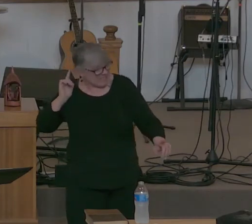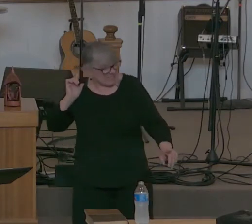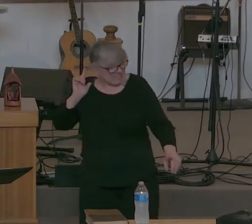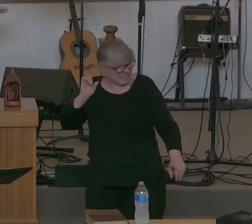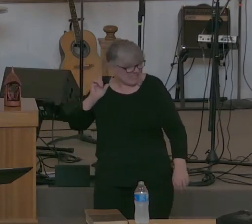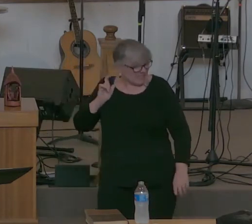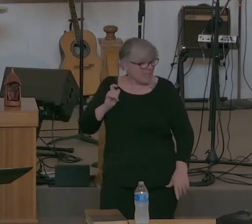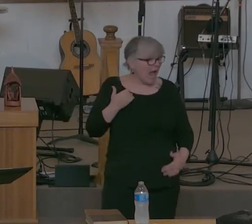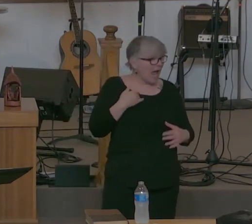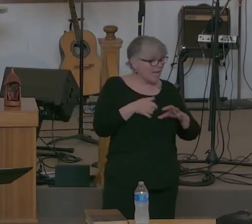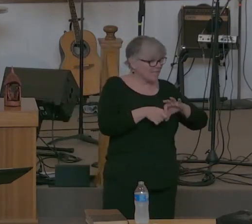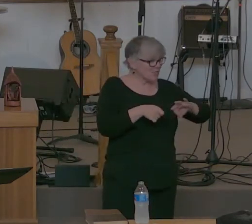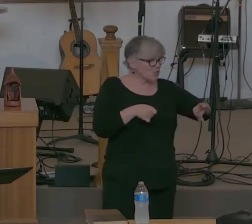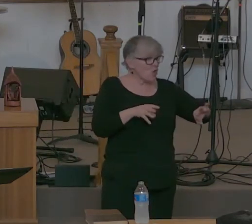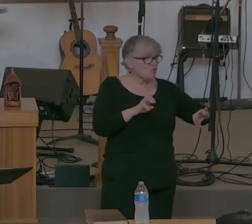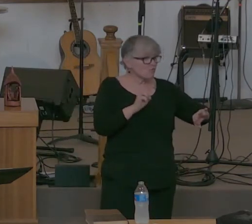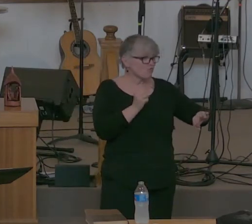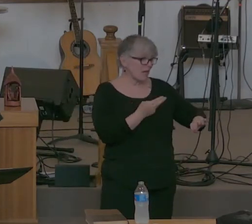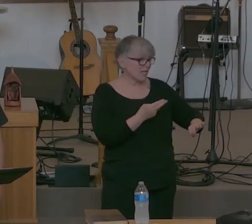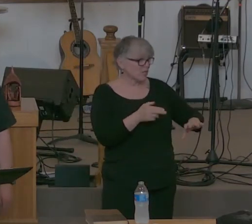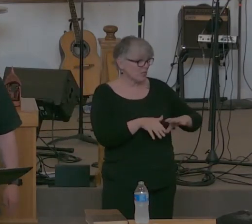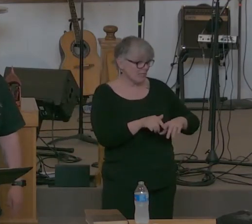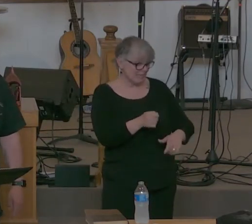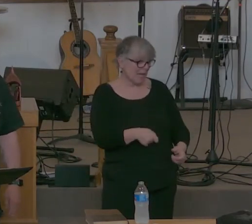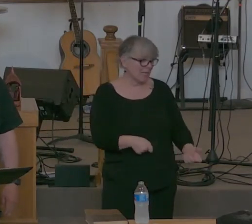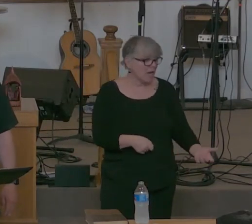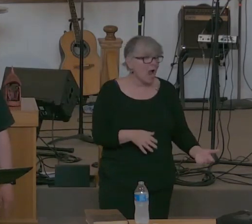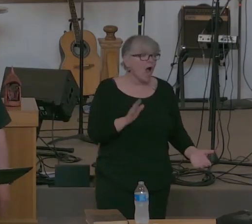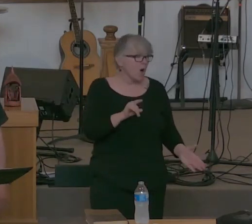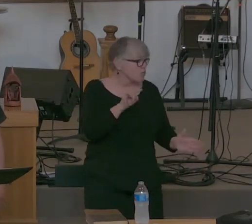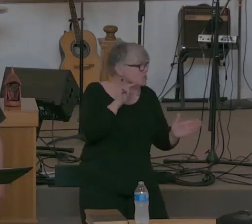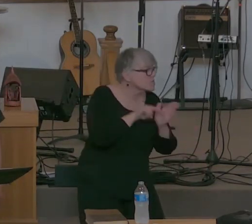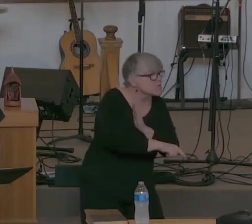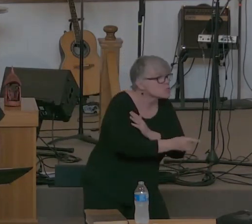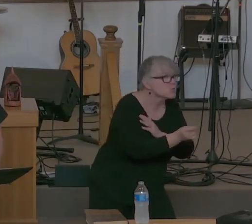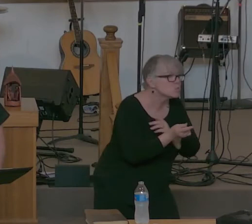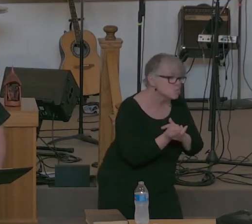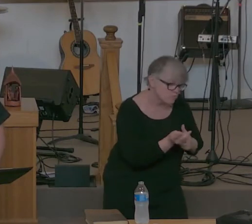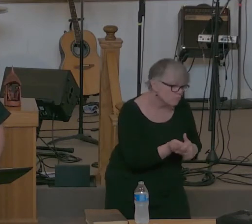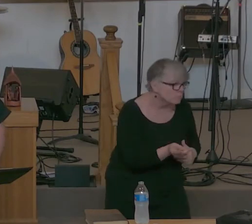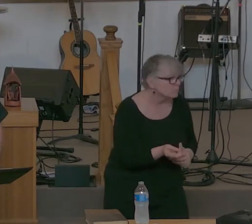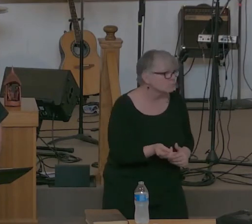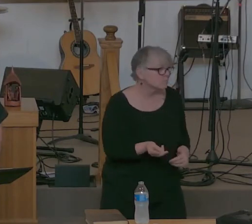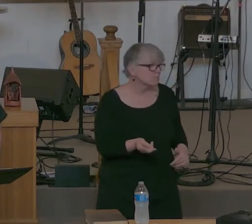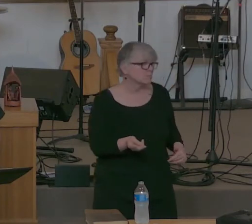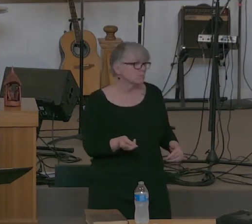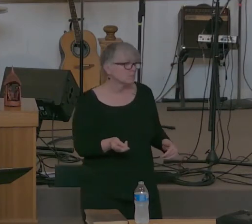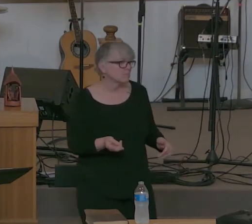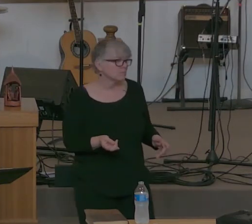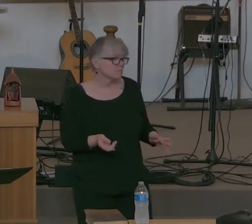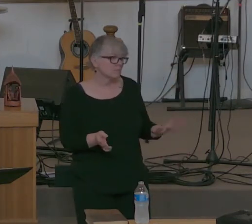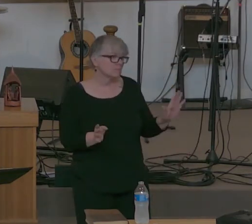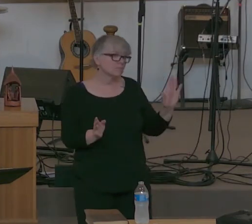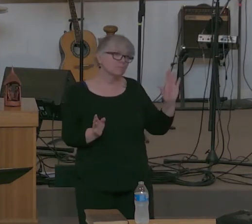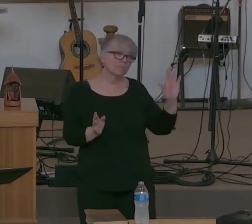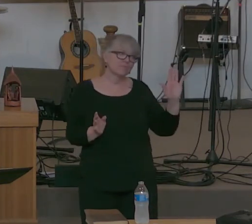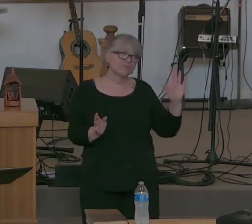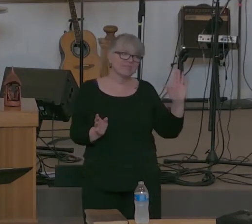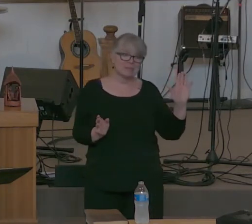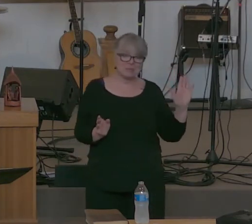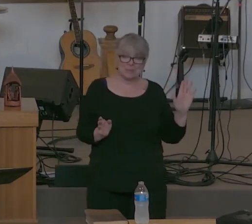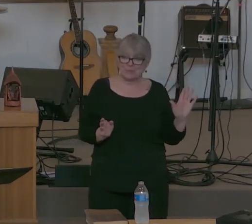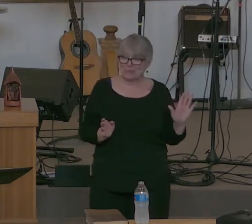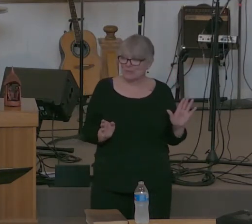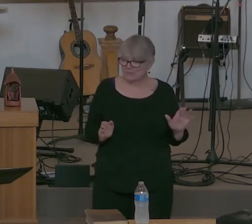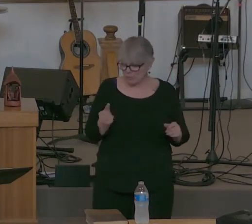hand. And he says, I'm going to kill you, talking to Jesse and his brother. And he says,